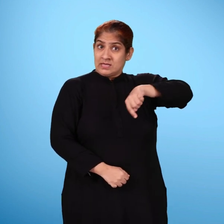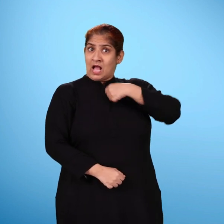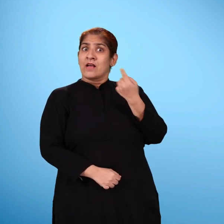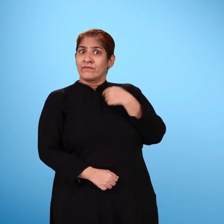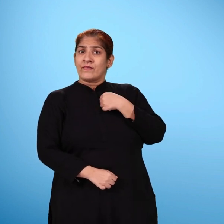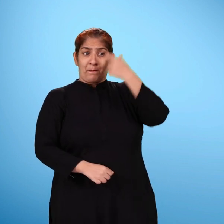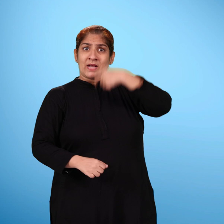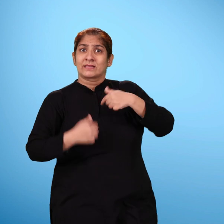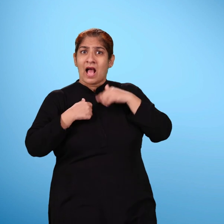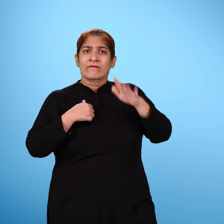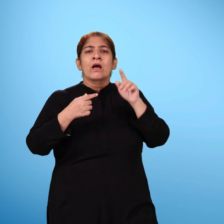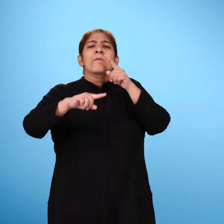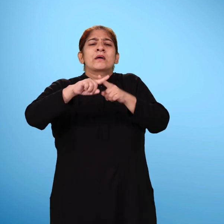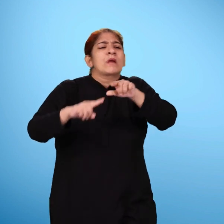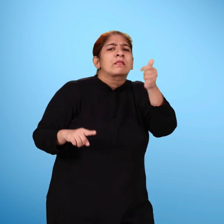Integrated and team activities.